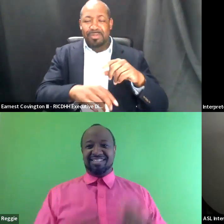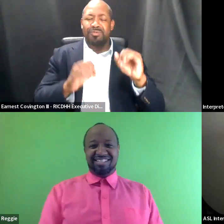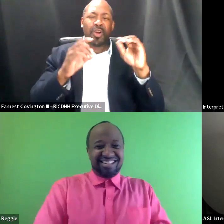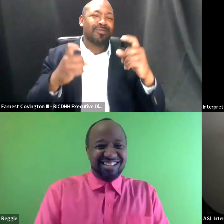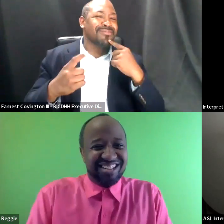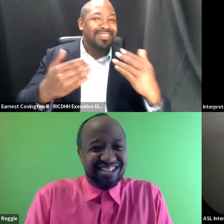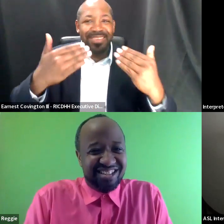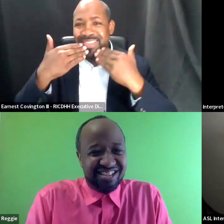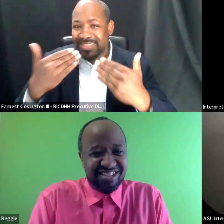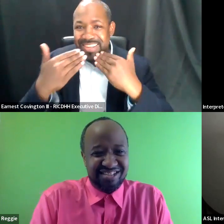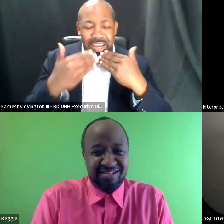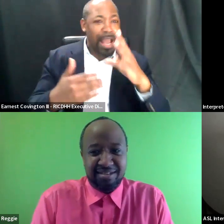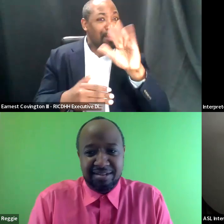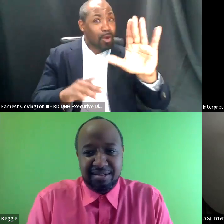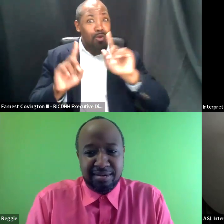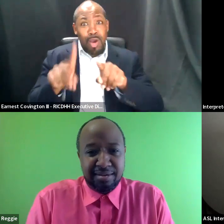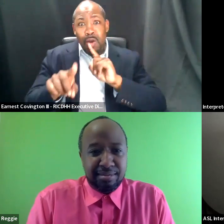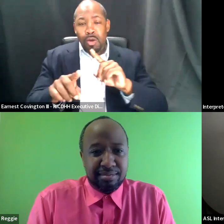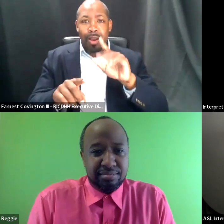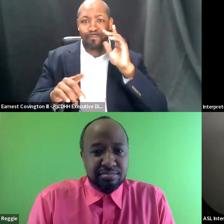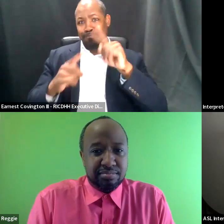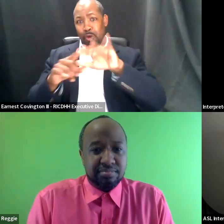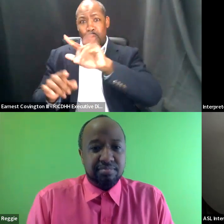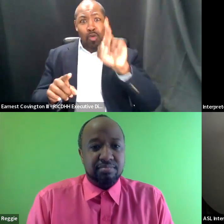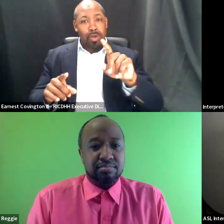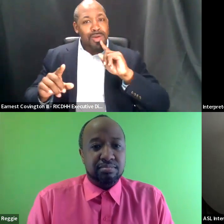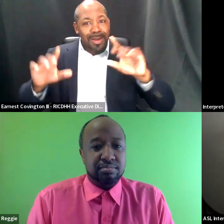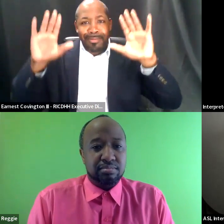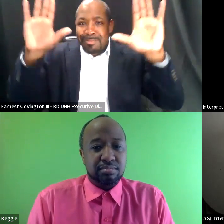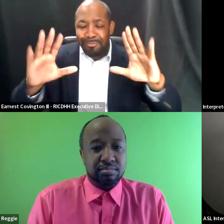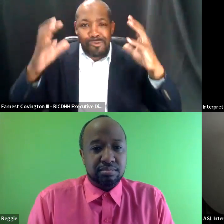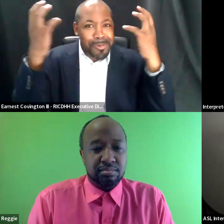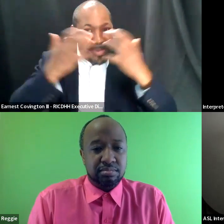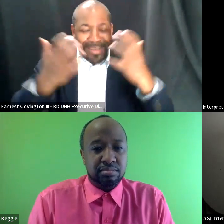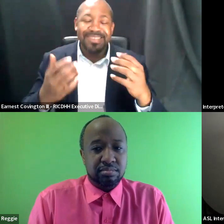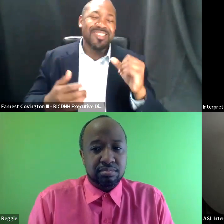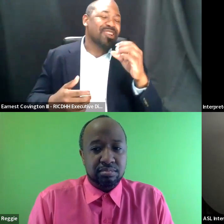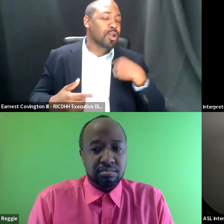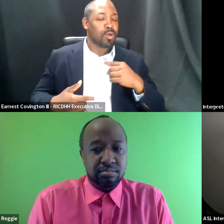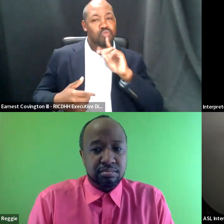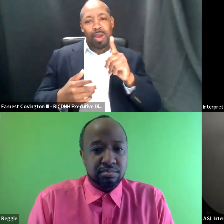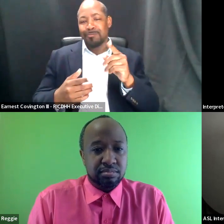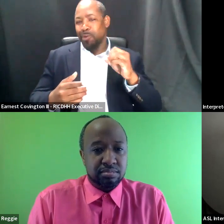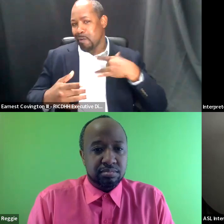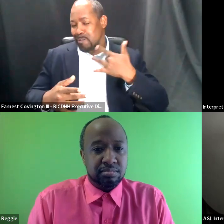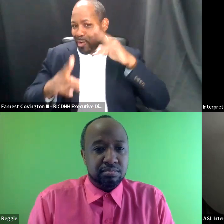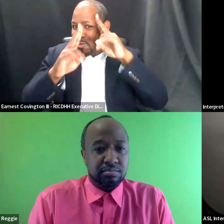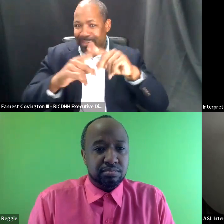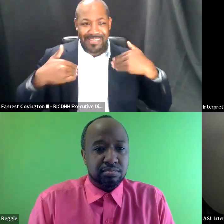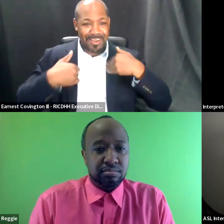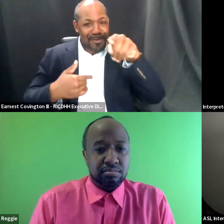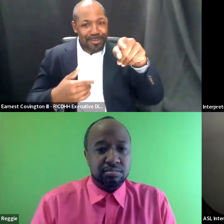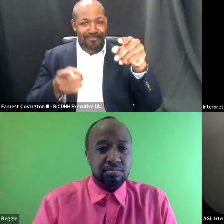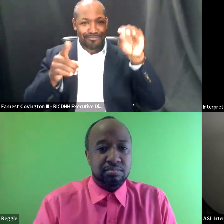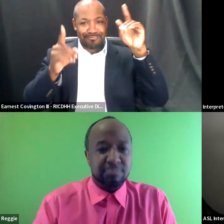break through these stereotypes about what we can be. Yeah, no, that was great. And we're coming right up on time now, but thank you. Your answers